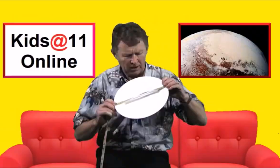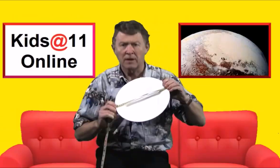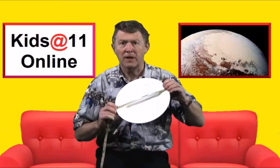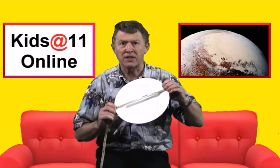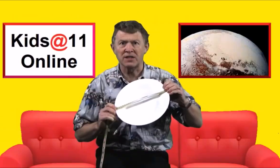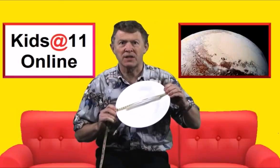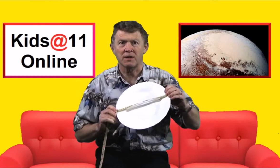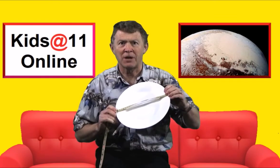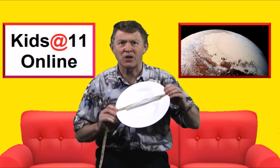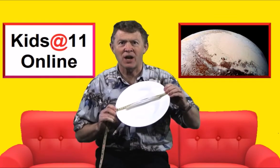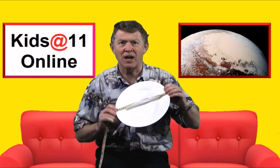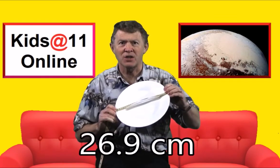That's easier to measure. It's